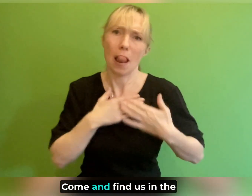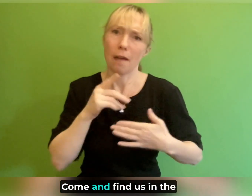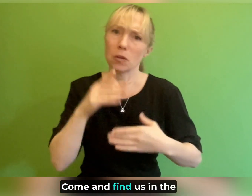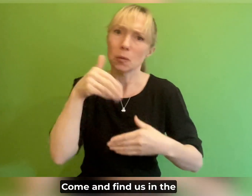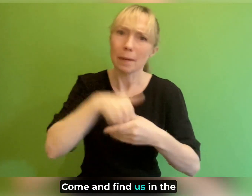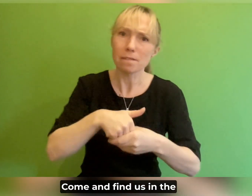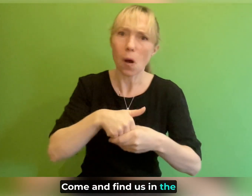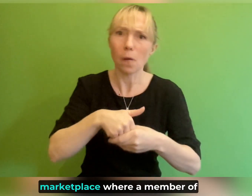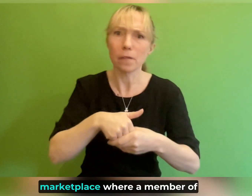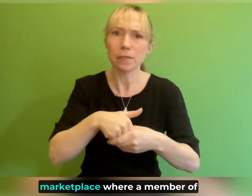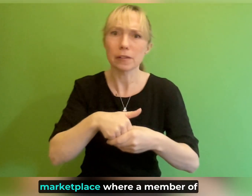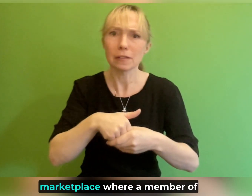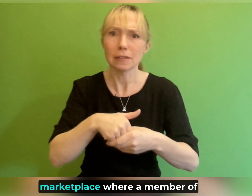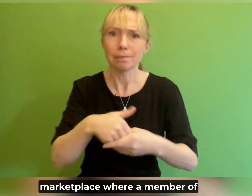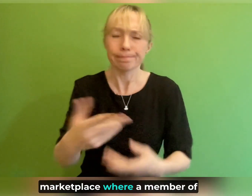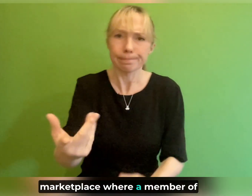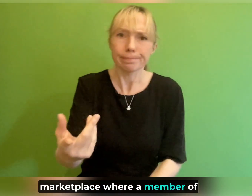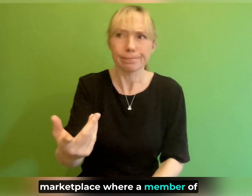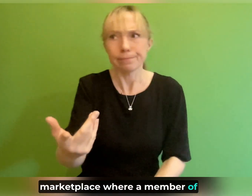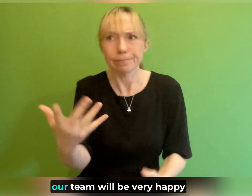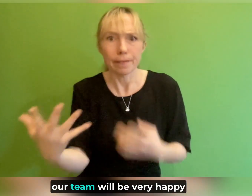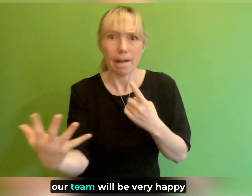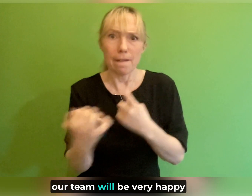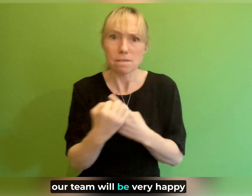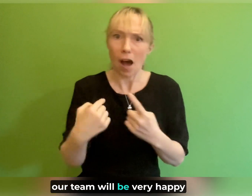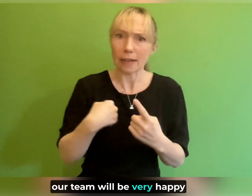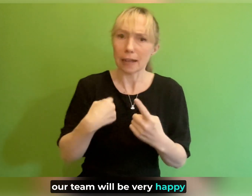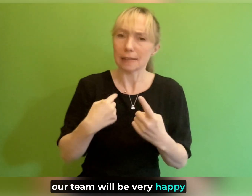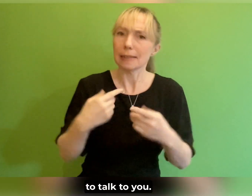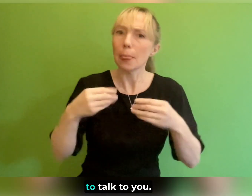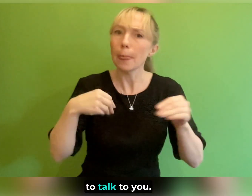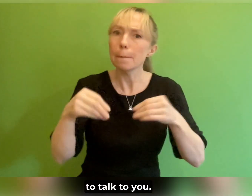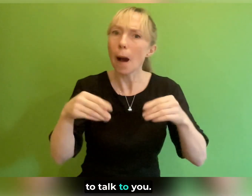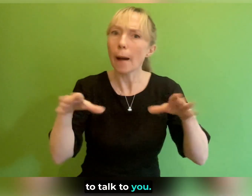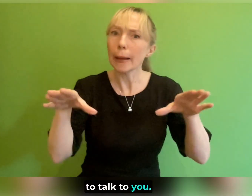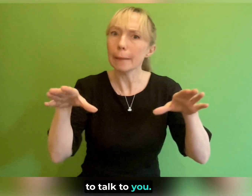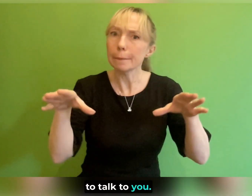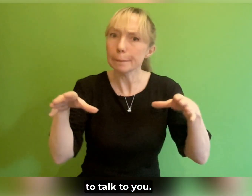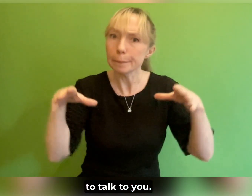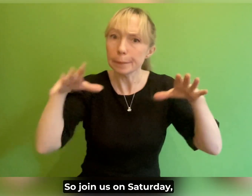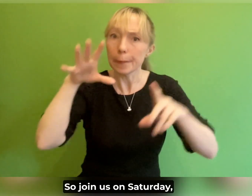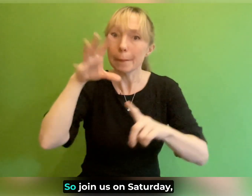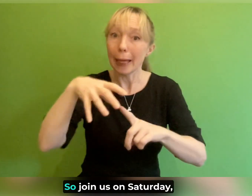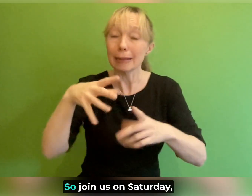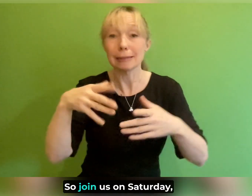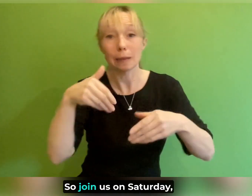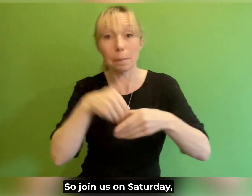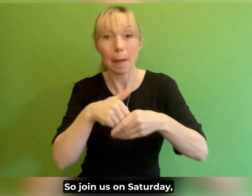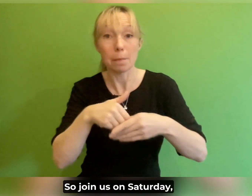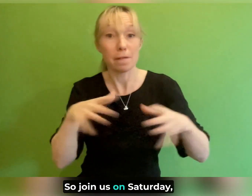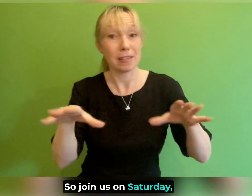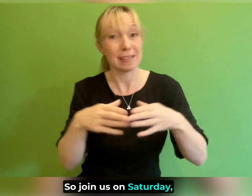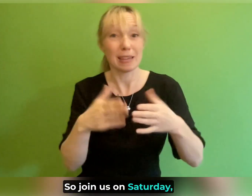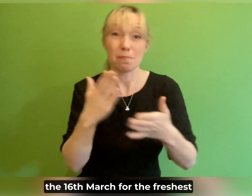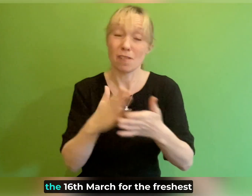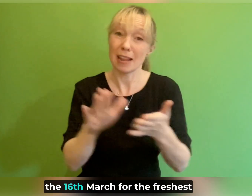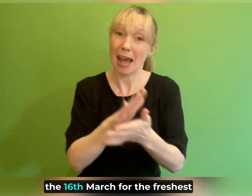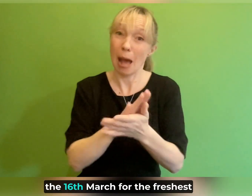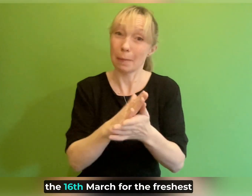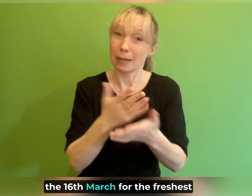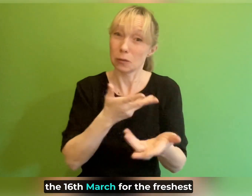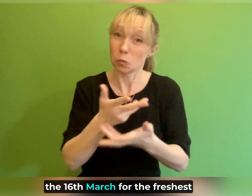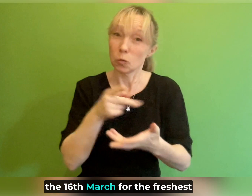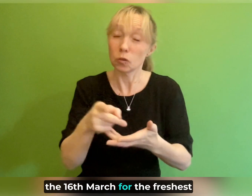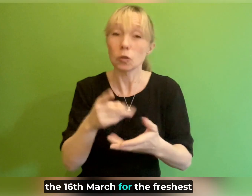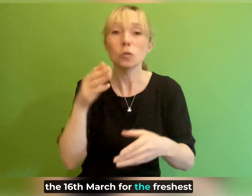Come and find us in the marketplace where a member of our team will be very happy to talk to you. So join us on Saturday the